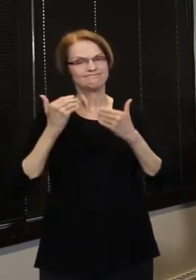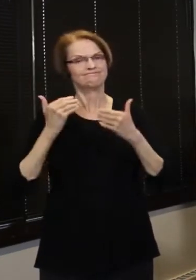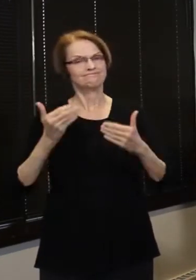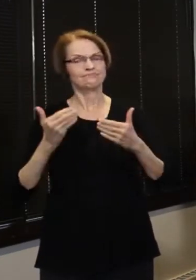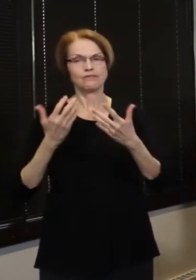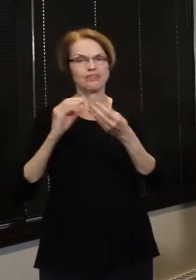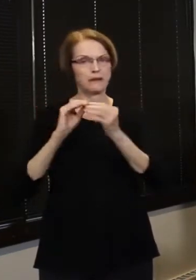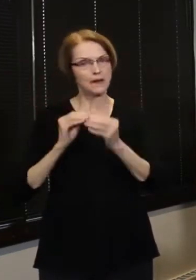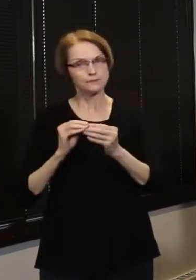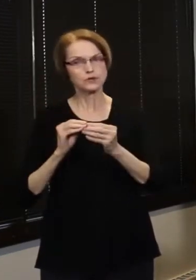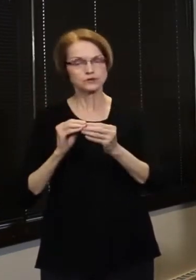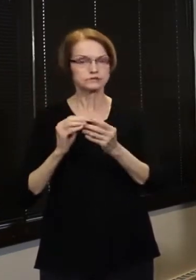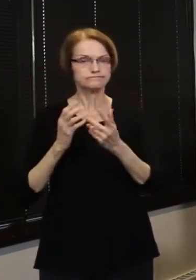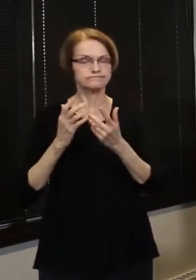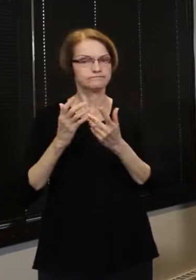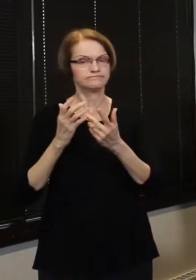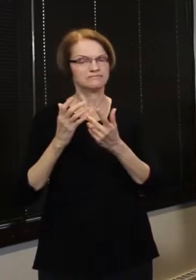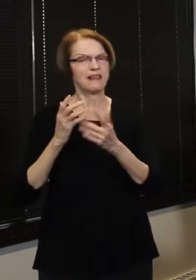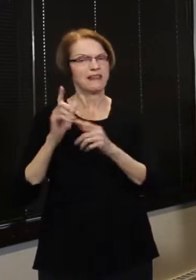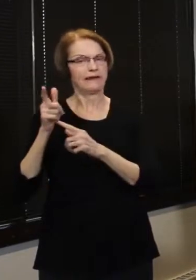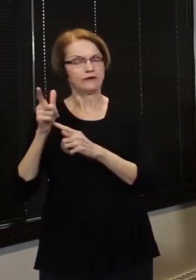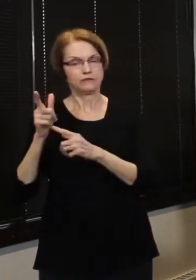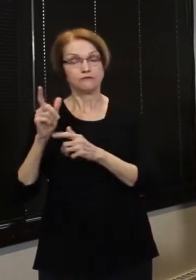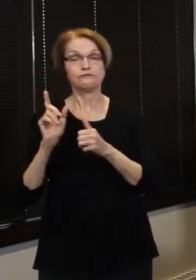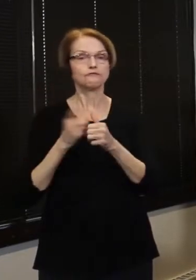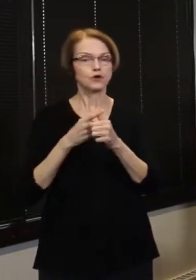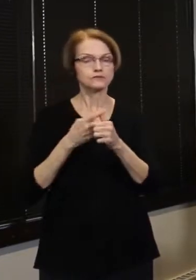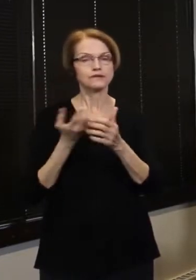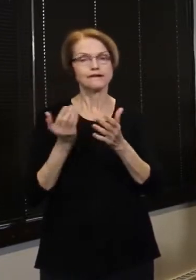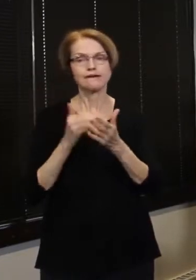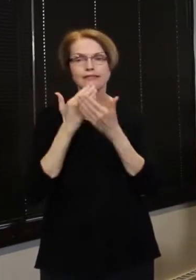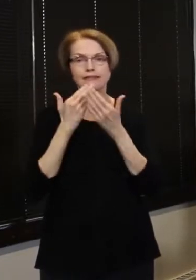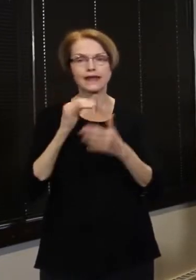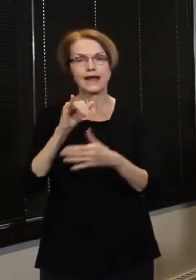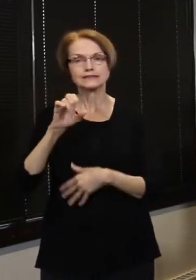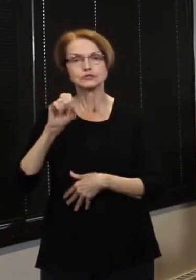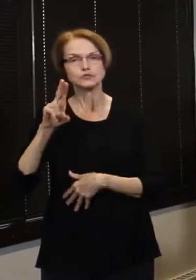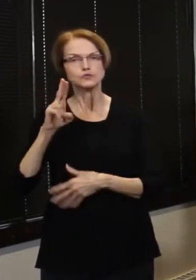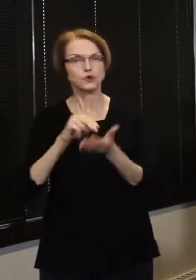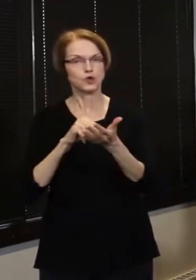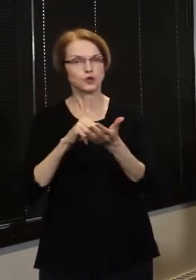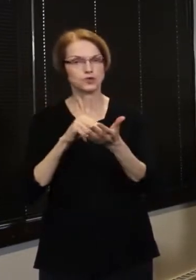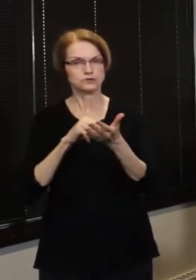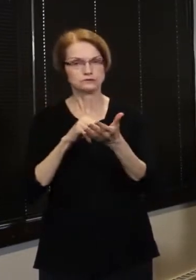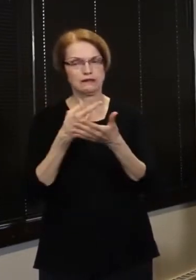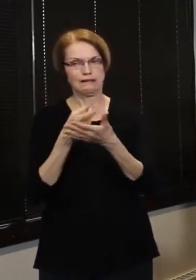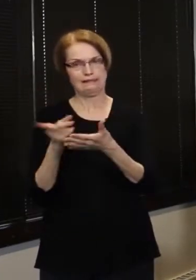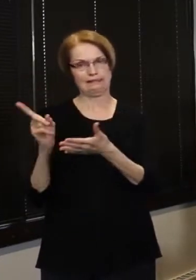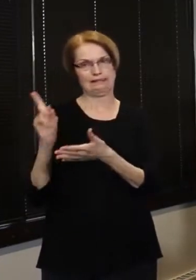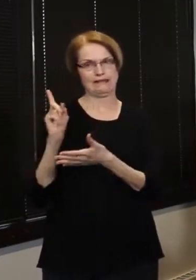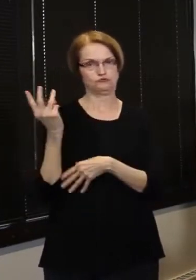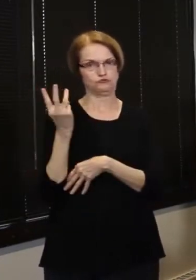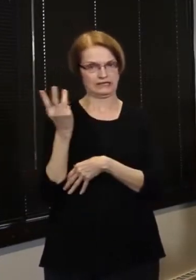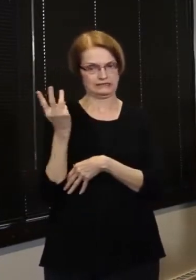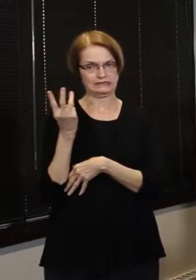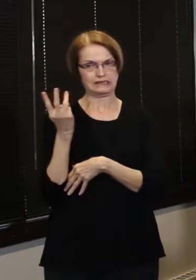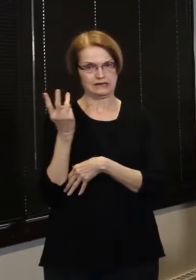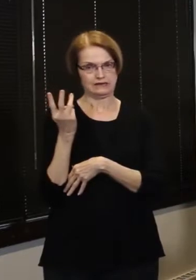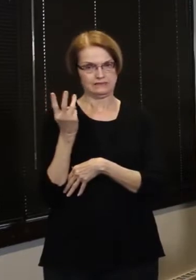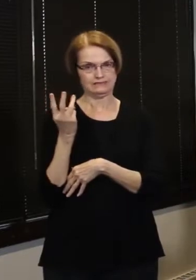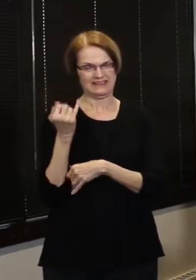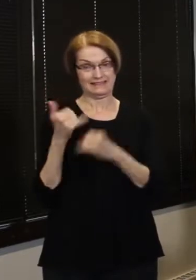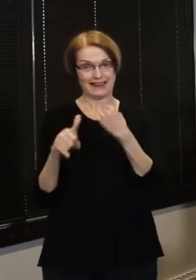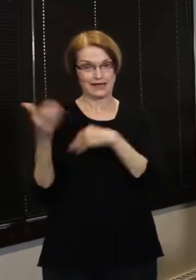current numbers in a few minutes. But first, I wanted to again thank our ICU nurse that we had last Wednesday, the last briefing